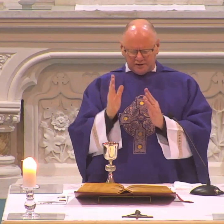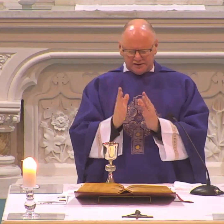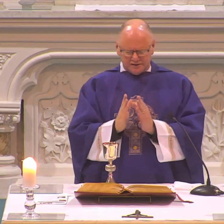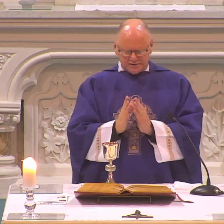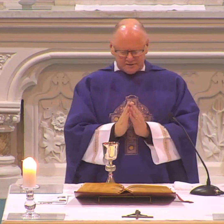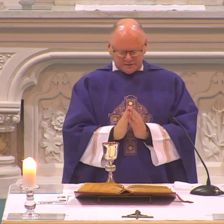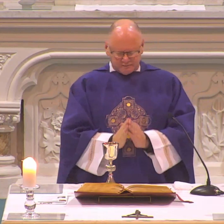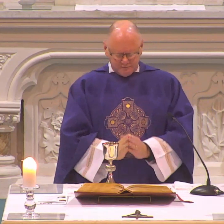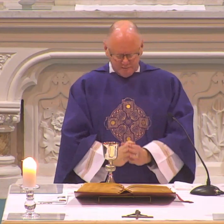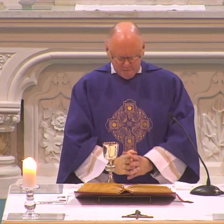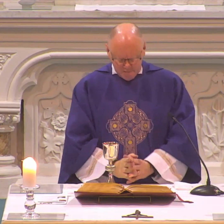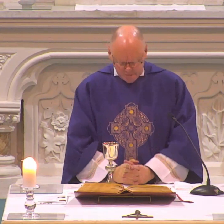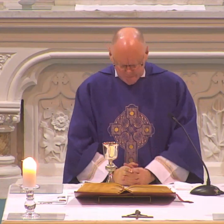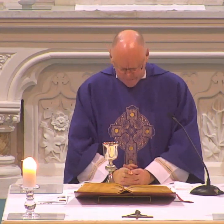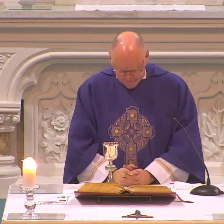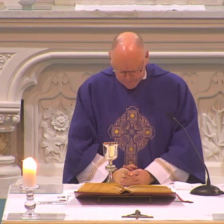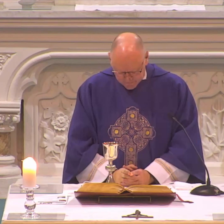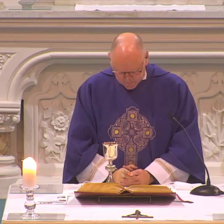highest.